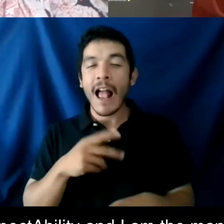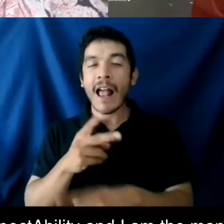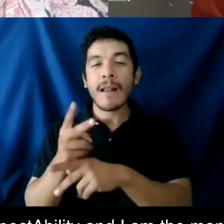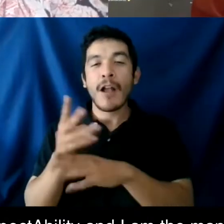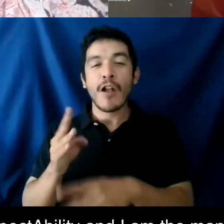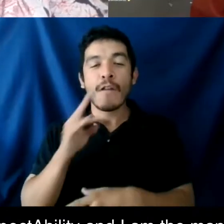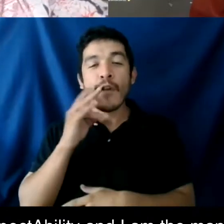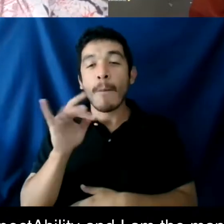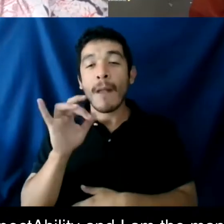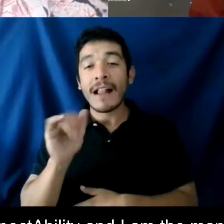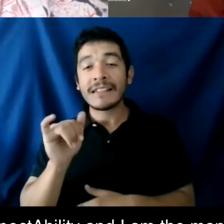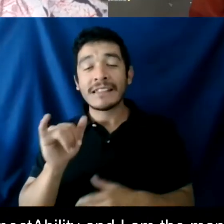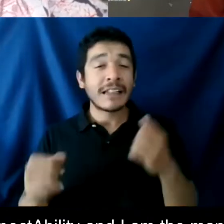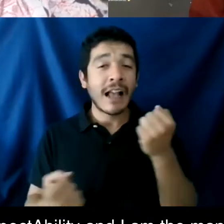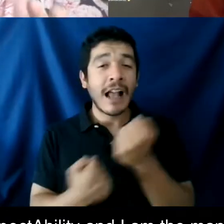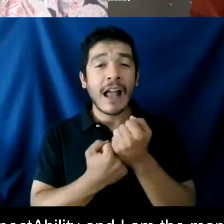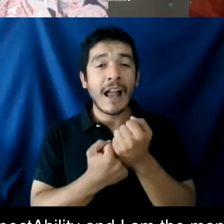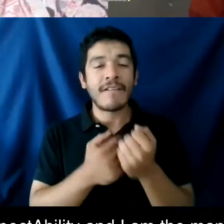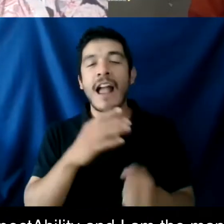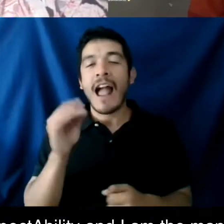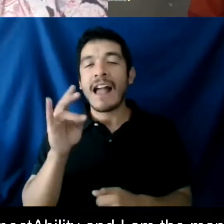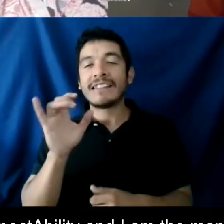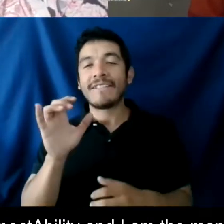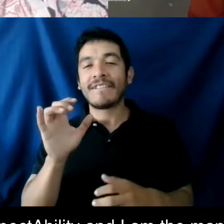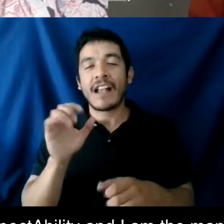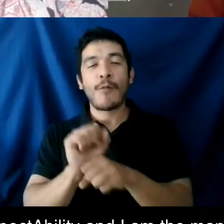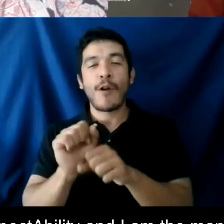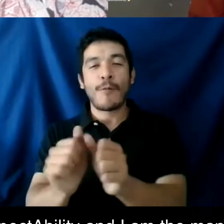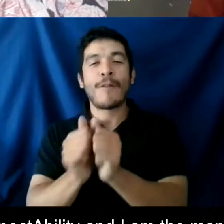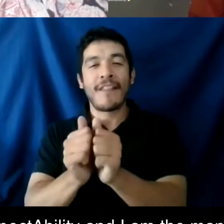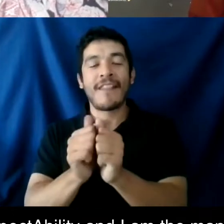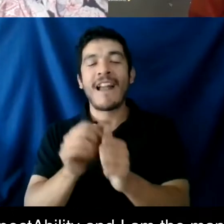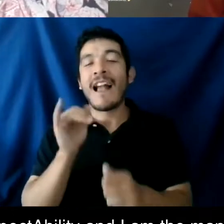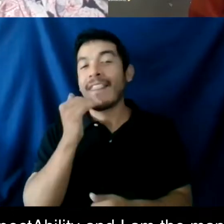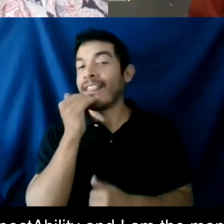policy advocacy and civic engagement. Thank you.